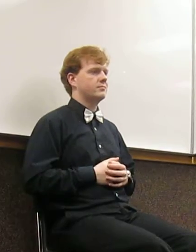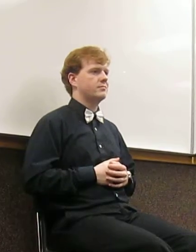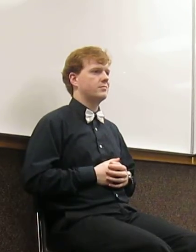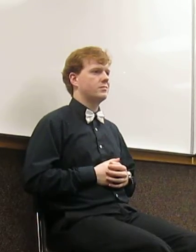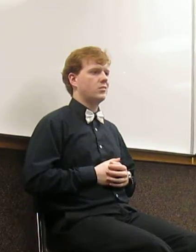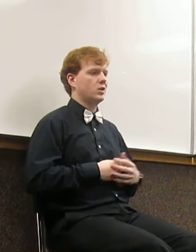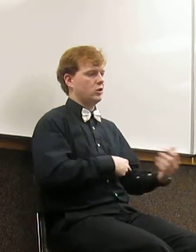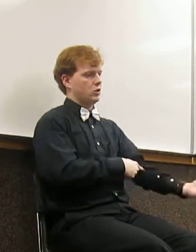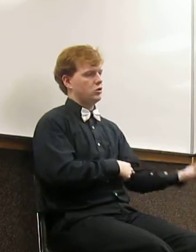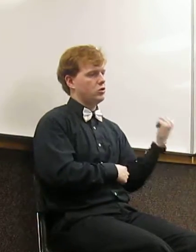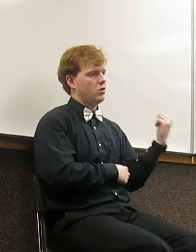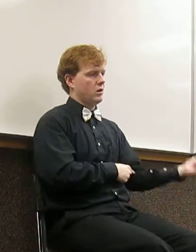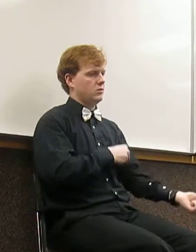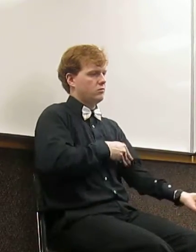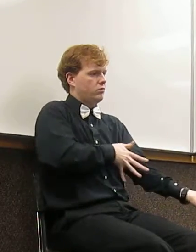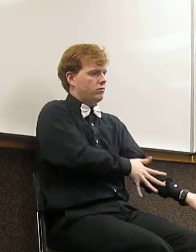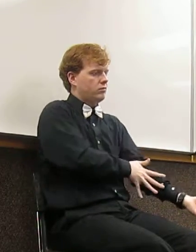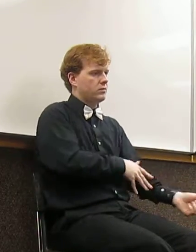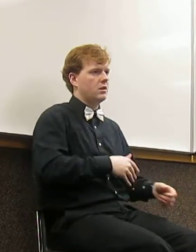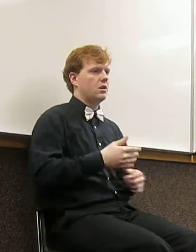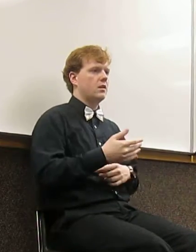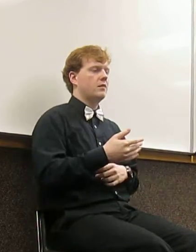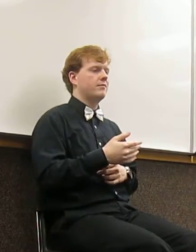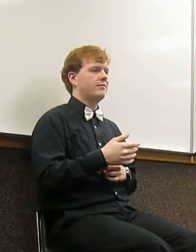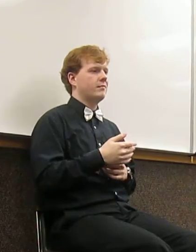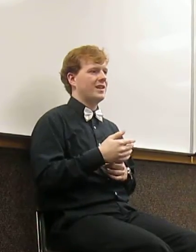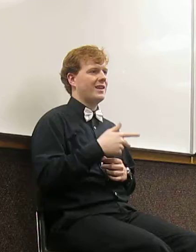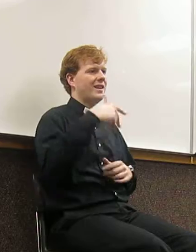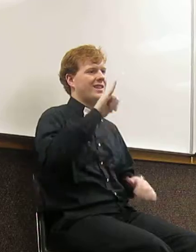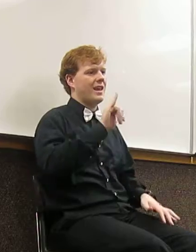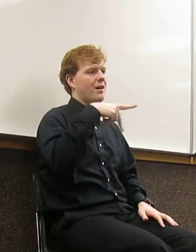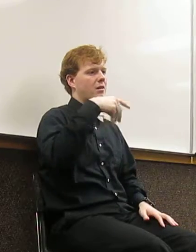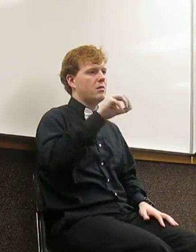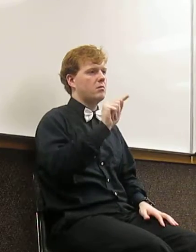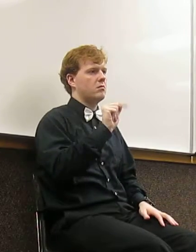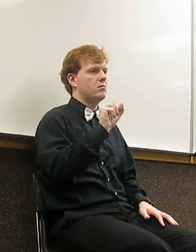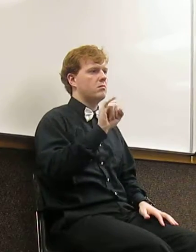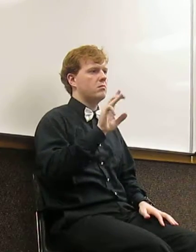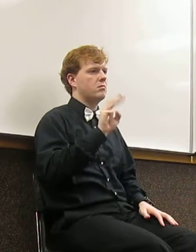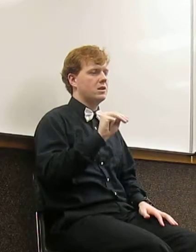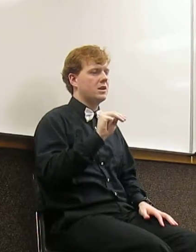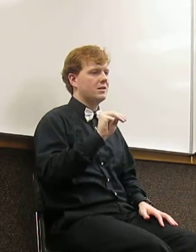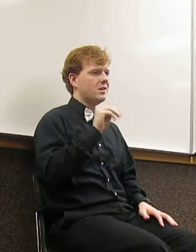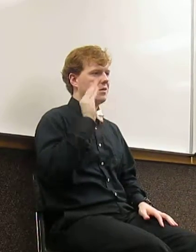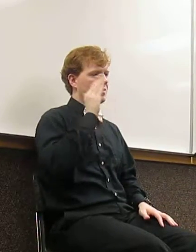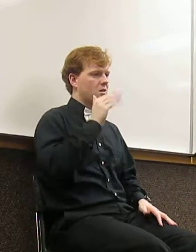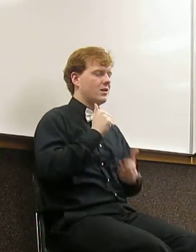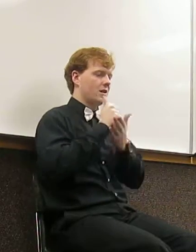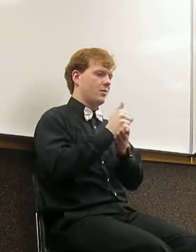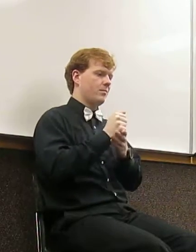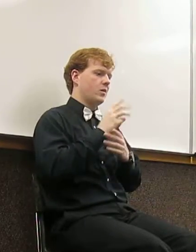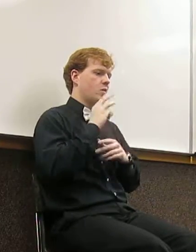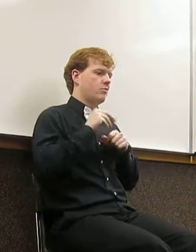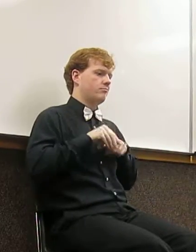joints, the water does, but the potassium helps that water do that. It gets the water where it needs to go. So it hydrates you